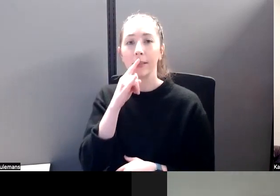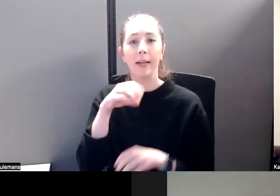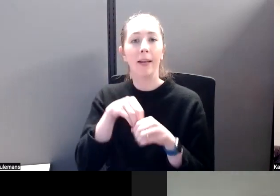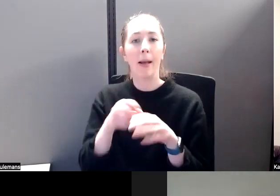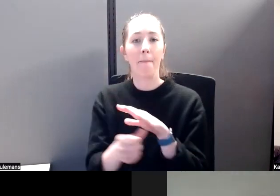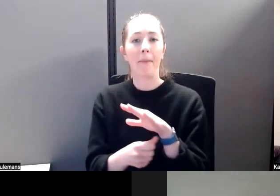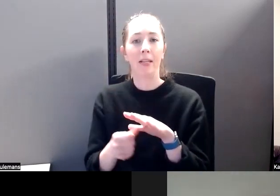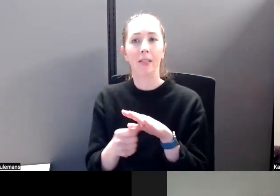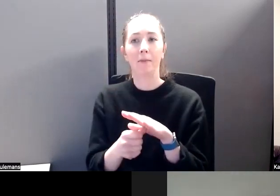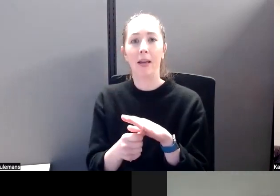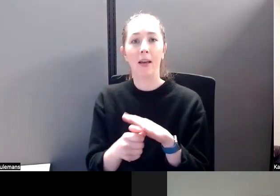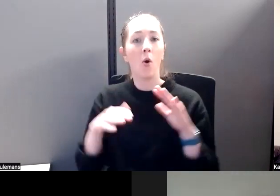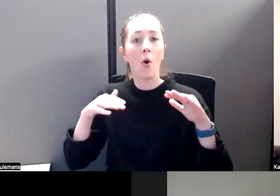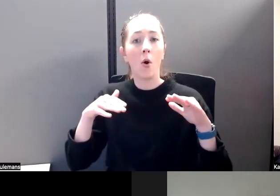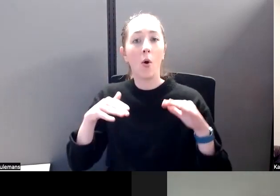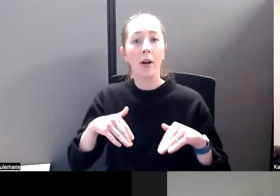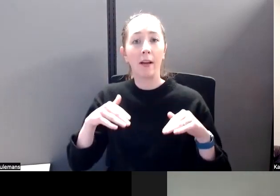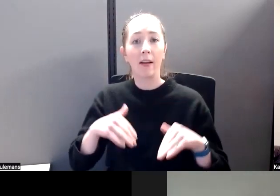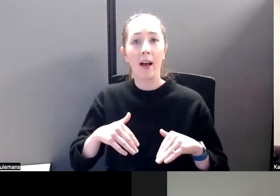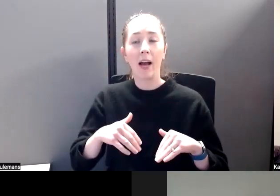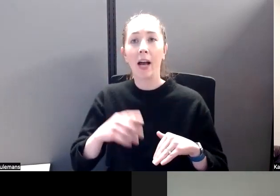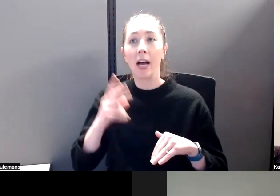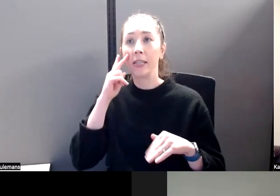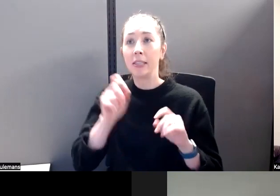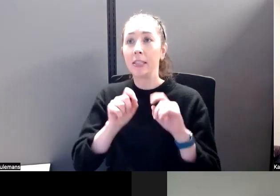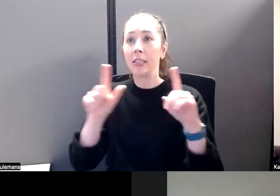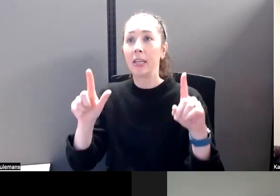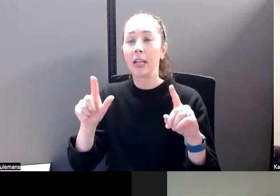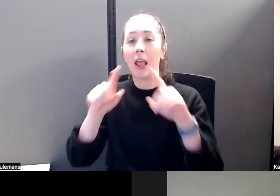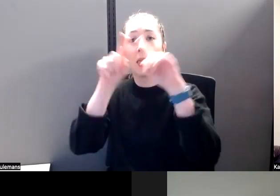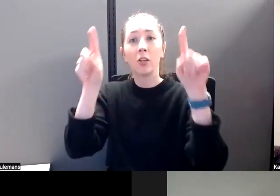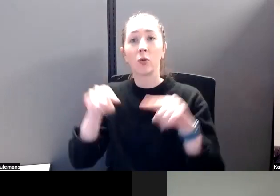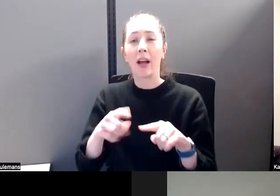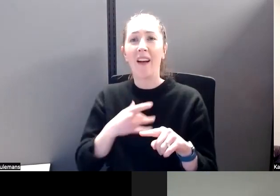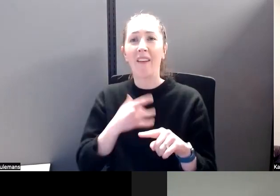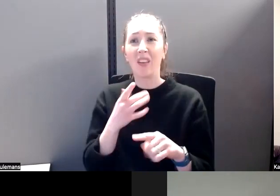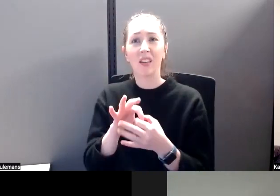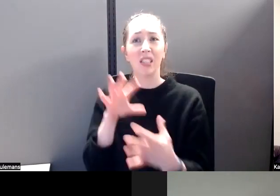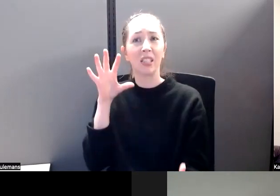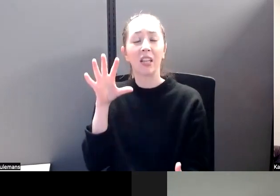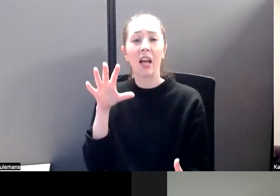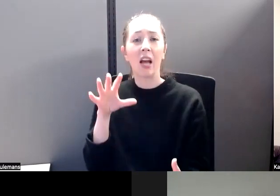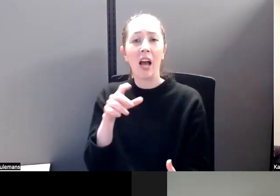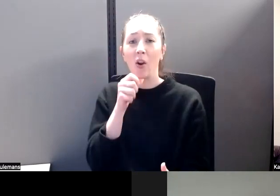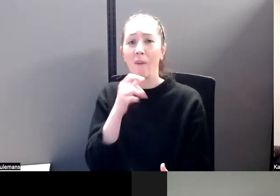somewhere who has not seen themselves on TV, who doesn't feel heard, who feels not loved or accepted,